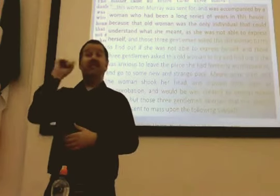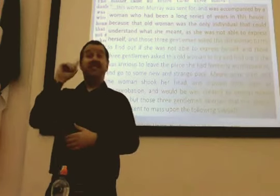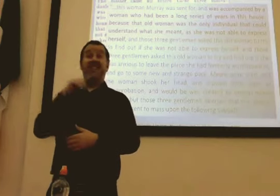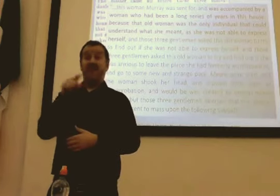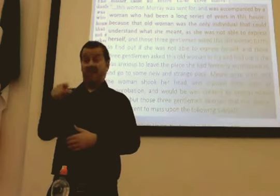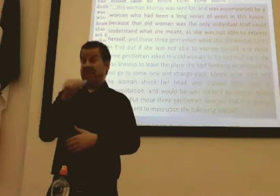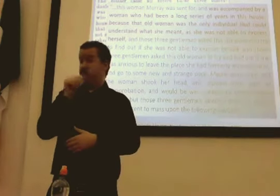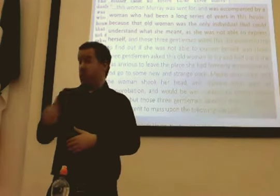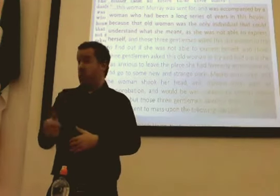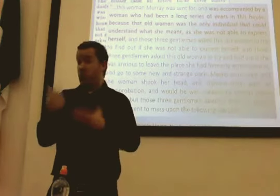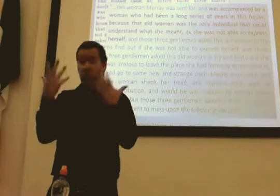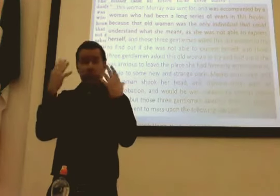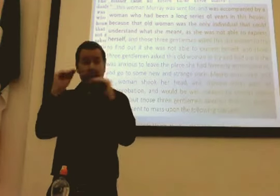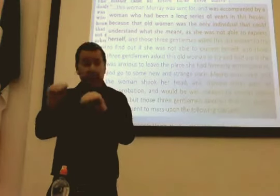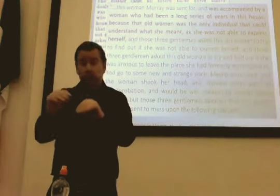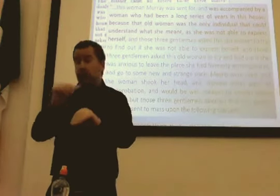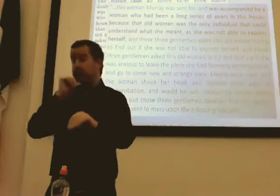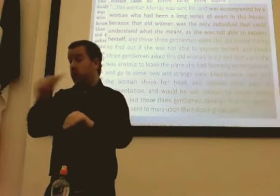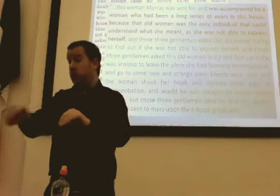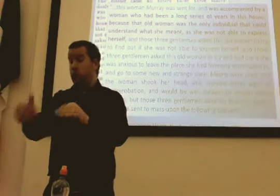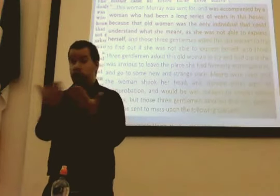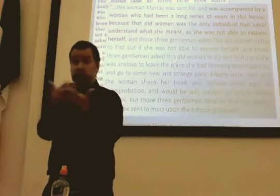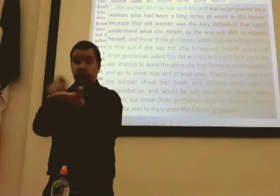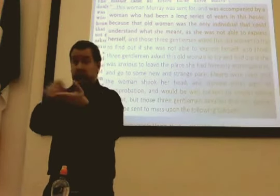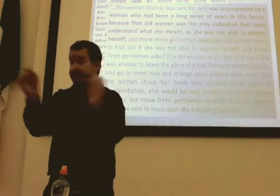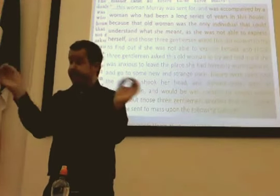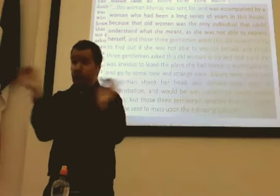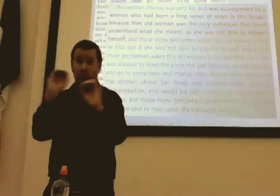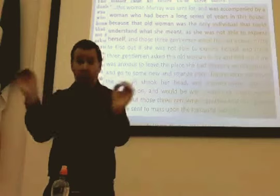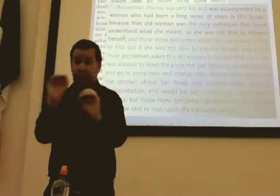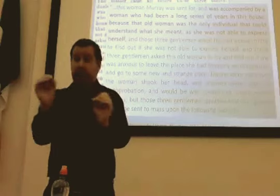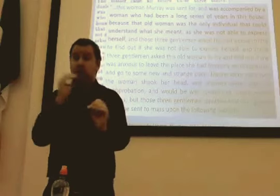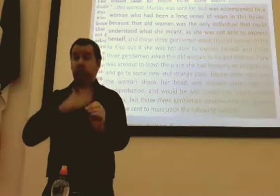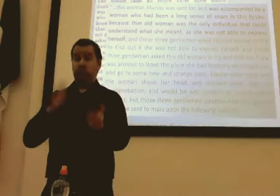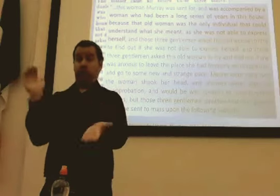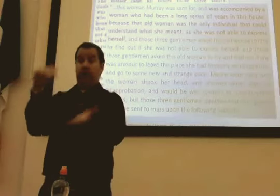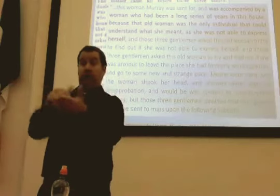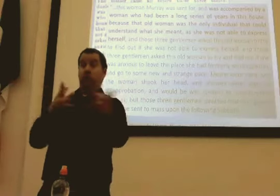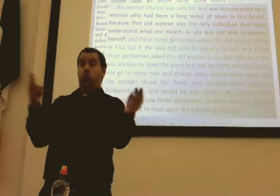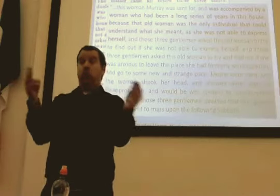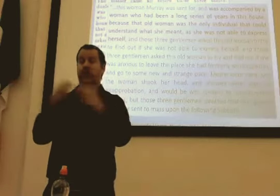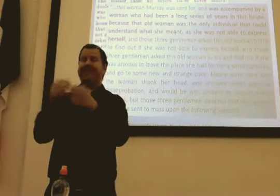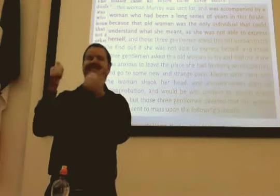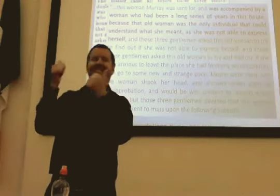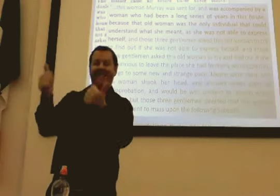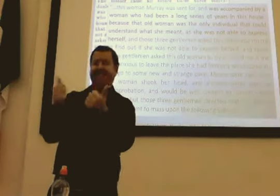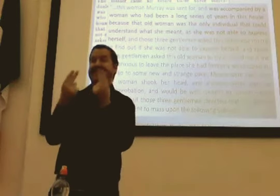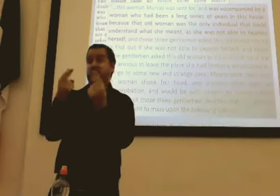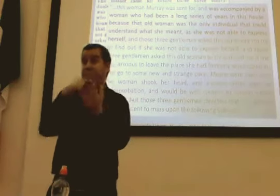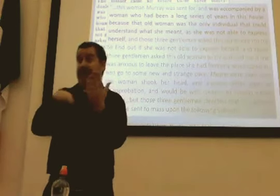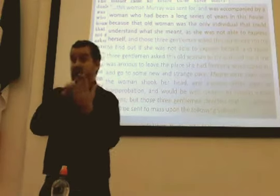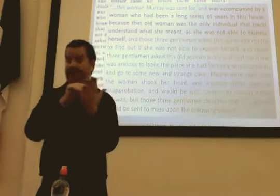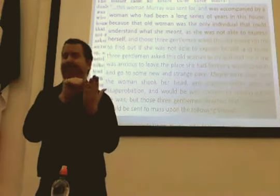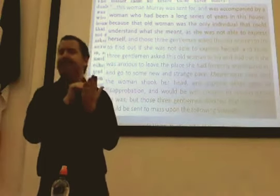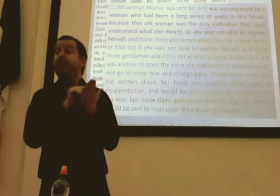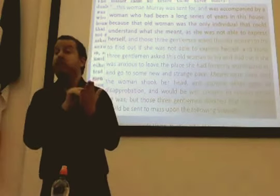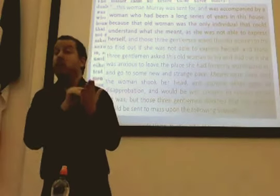But the way that it affects deaf people was the fact that they ended with no education, no literacy, and they just arrived in the workhouse. And